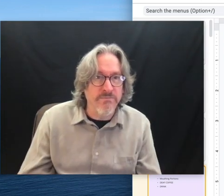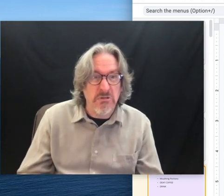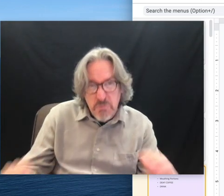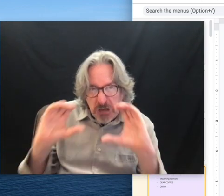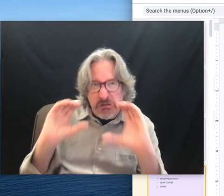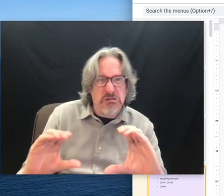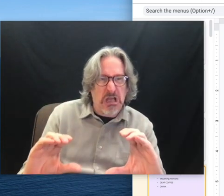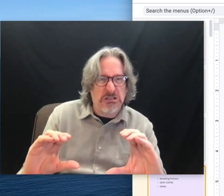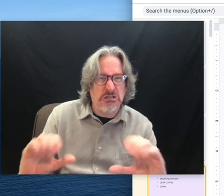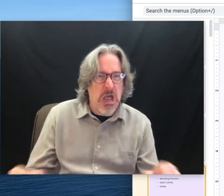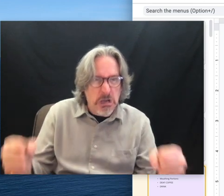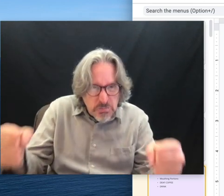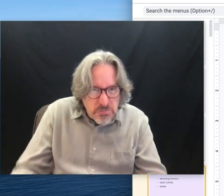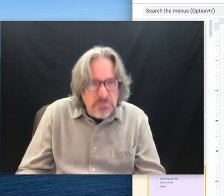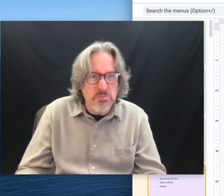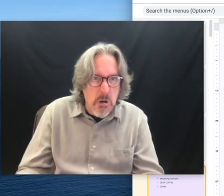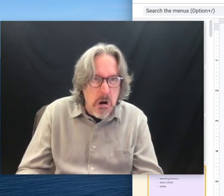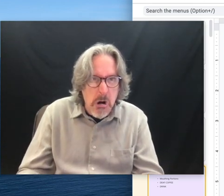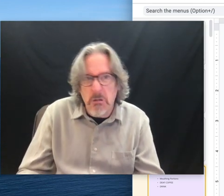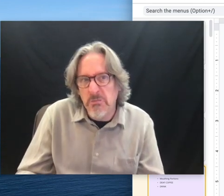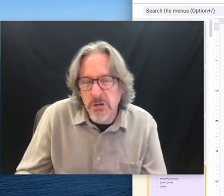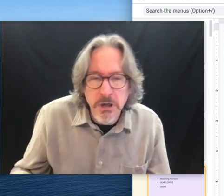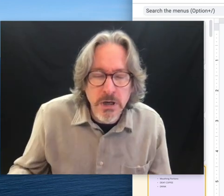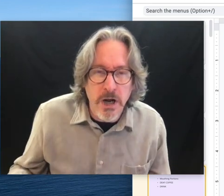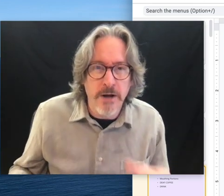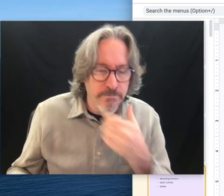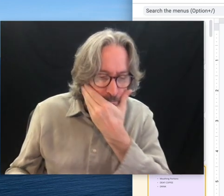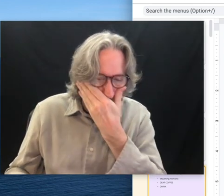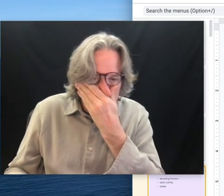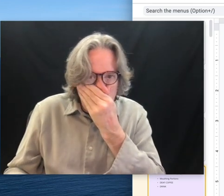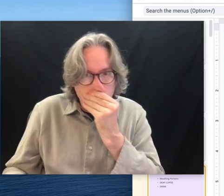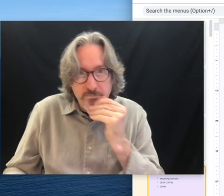right, big thick steak.